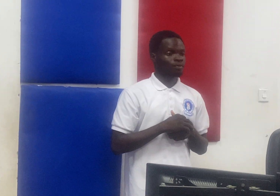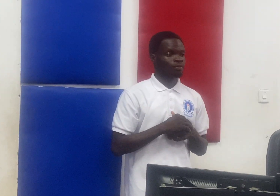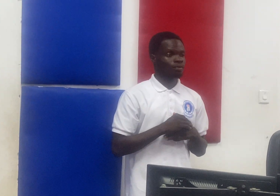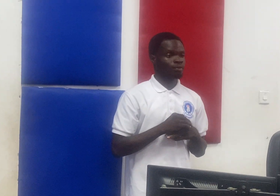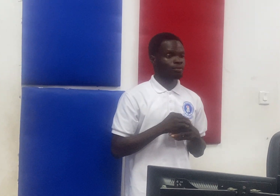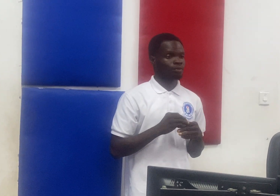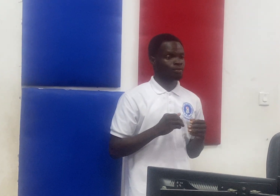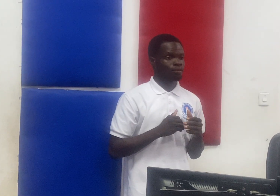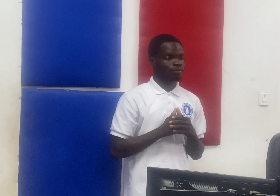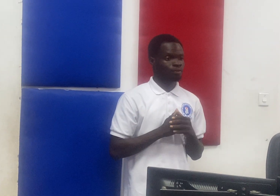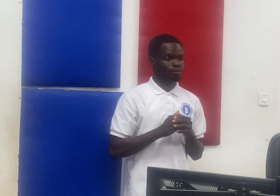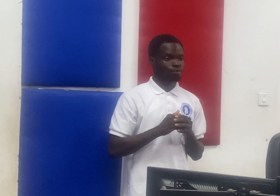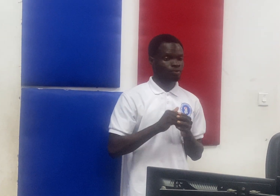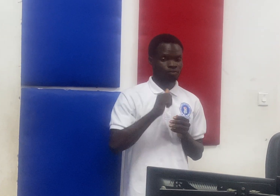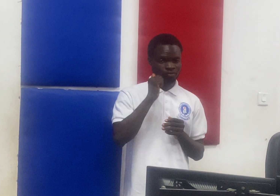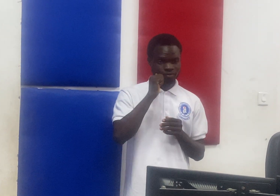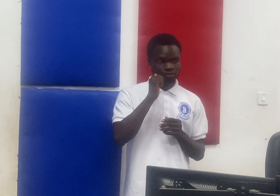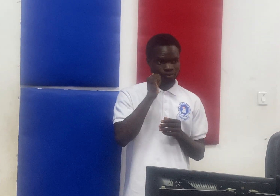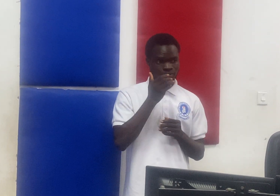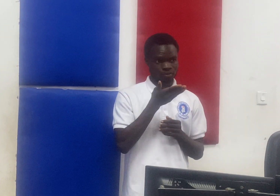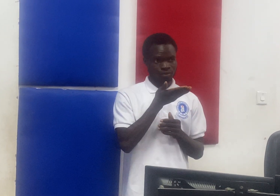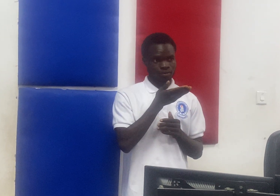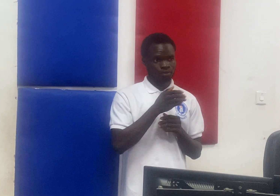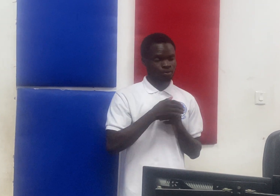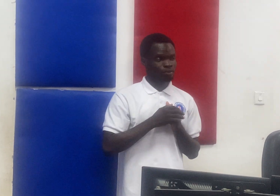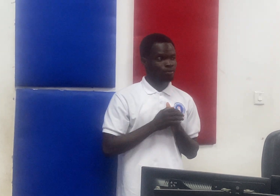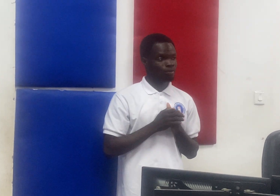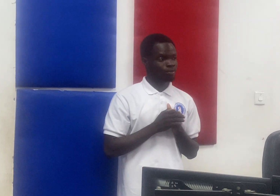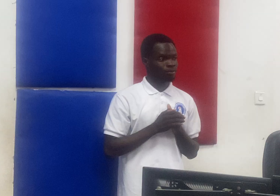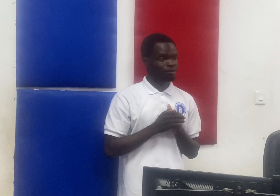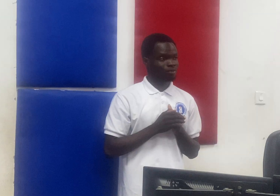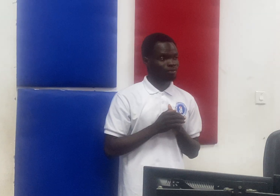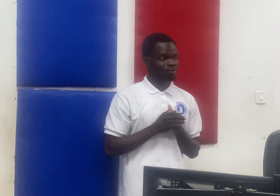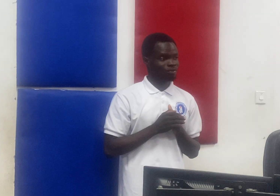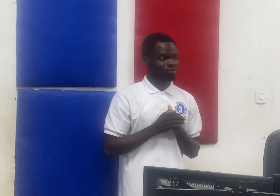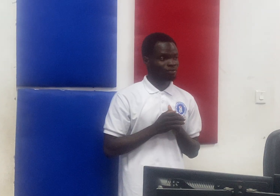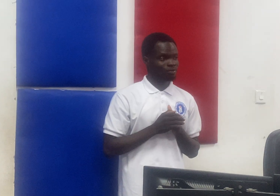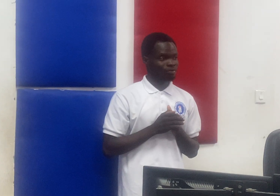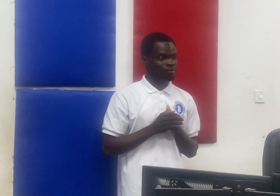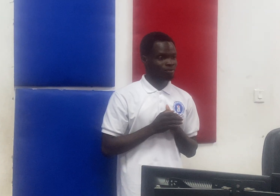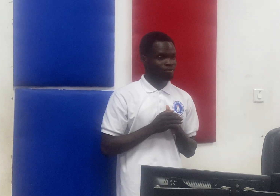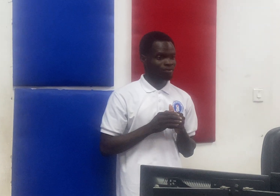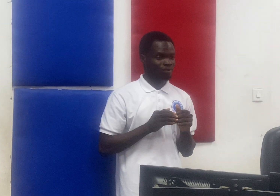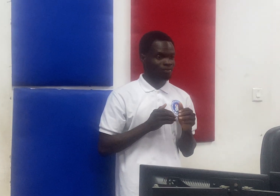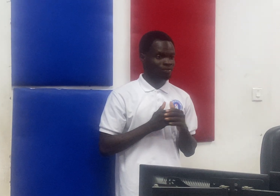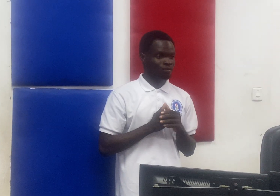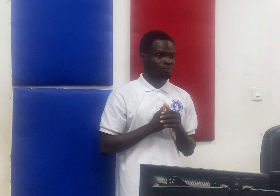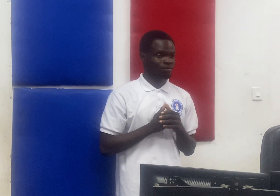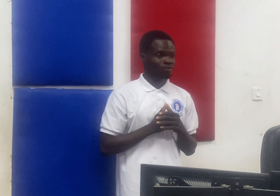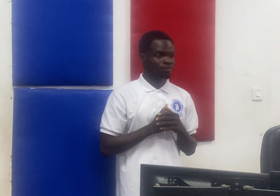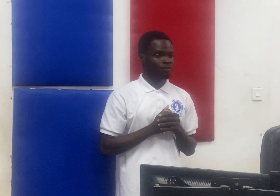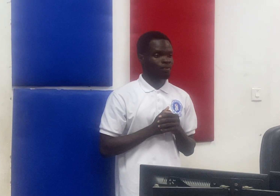Miss Melissa, would you like to say something or he has said it all? Okay, thanks for that. And please,